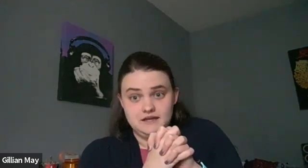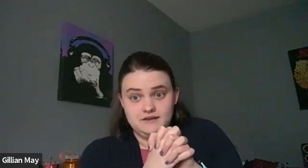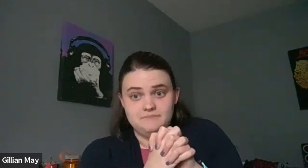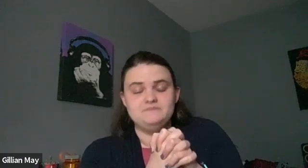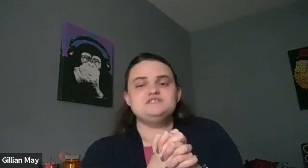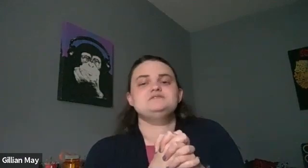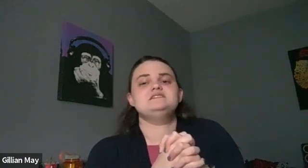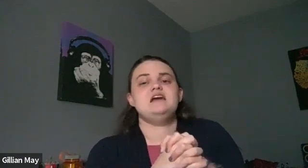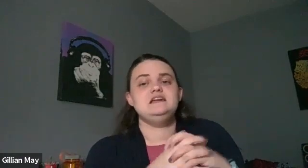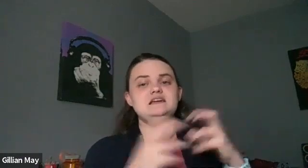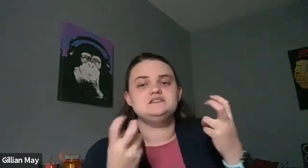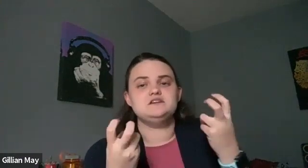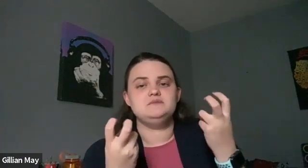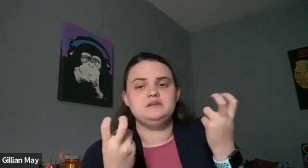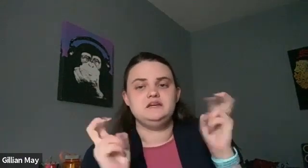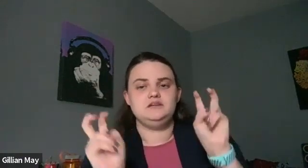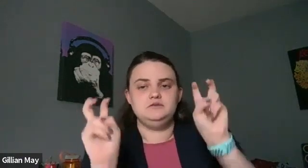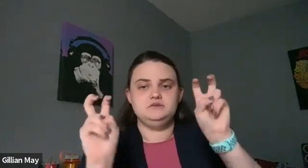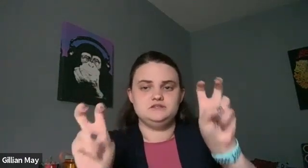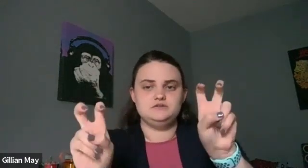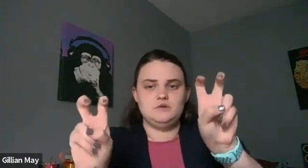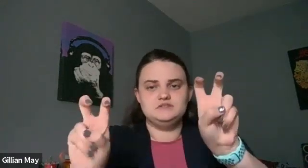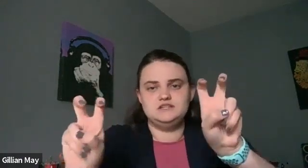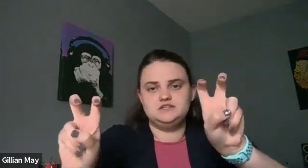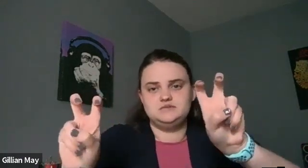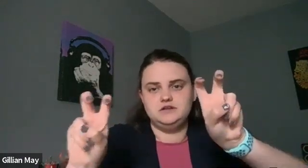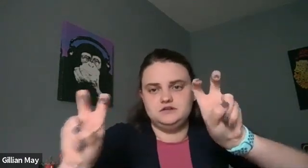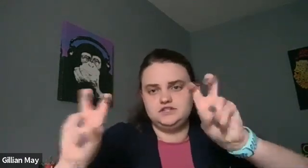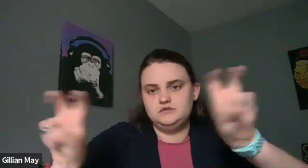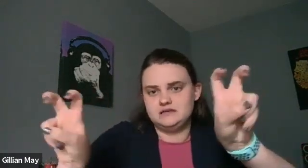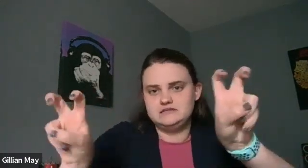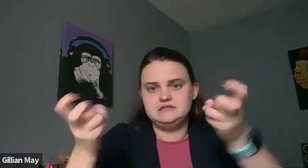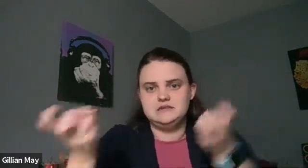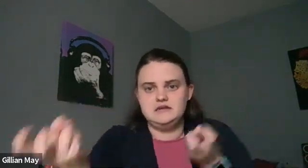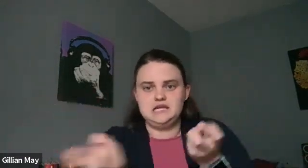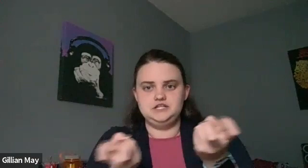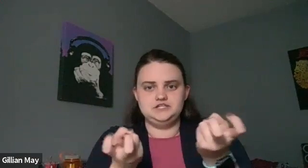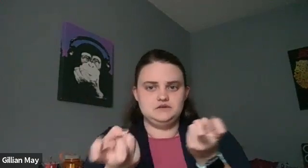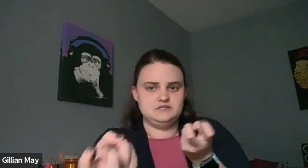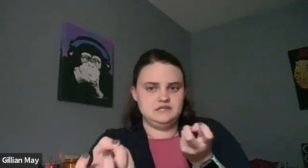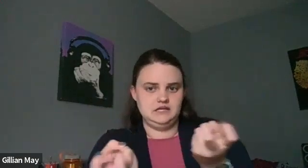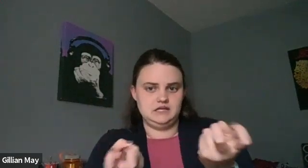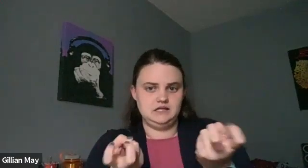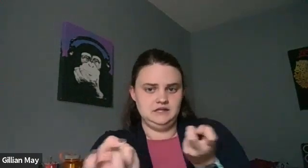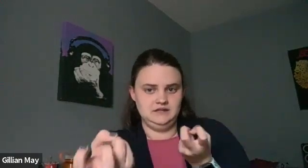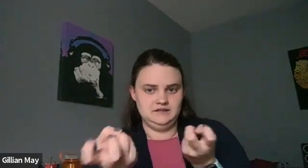Skating. So skating is going to be, you do almost like you're doing your 2 X's and you just go skating.